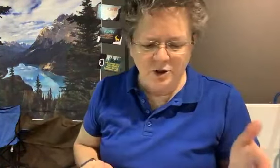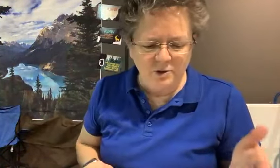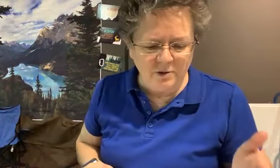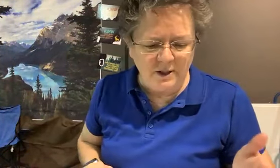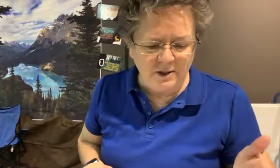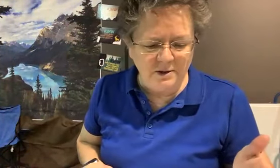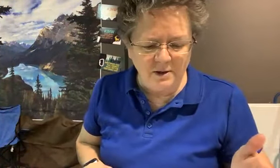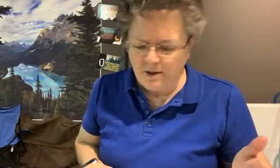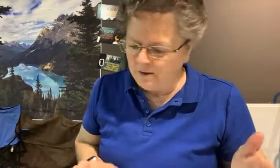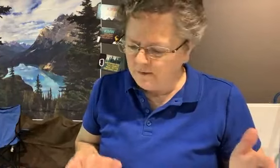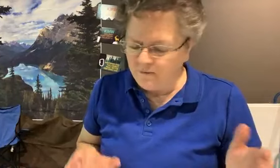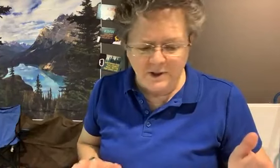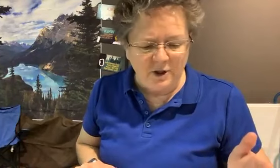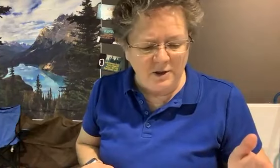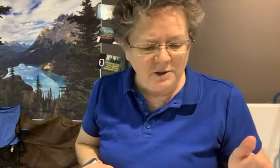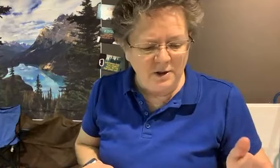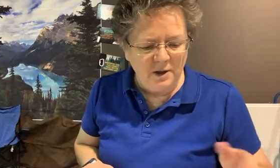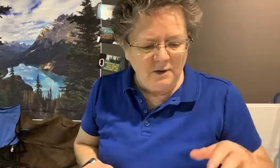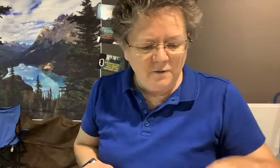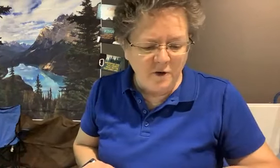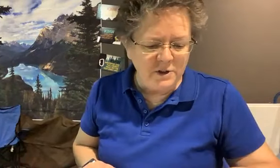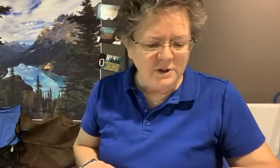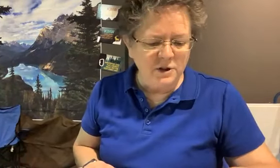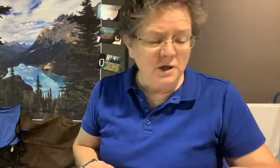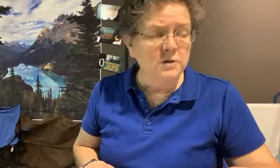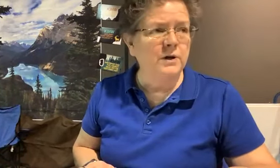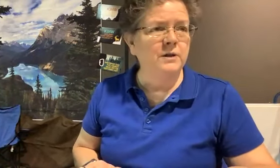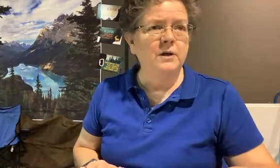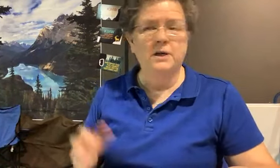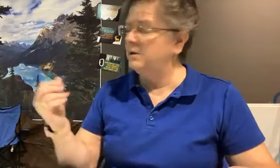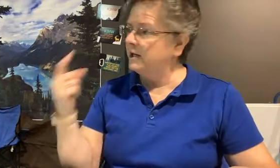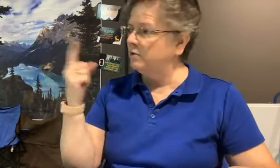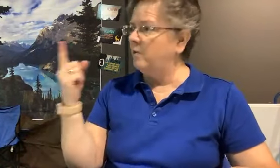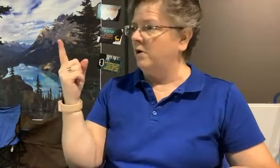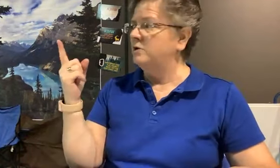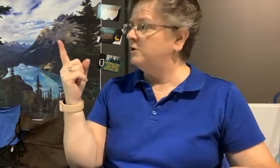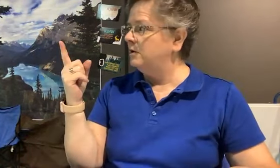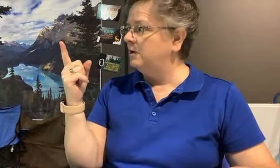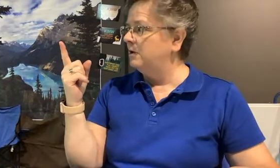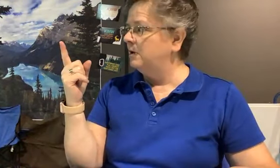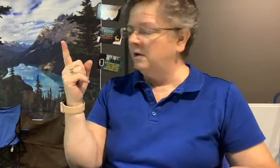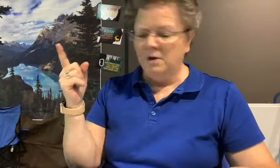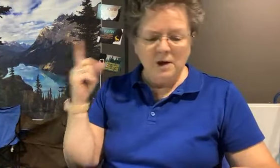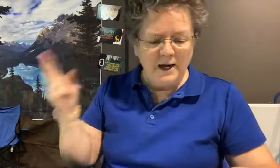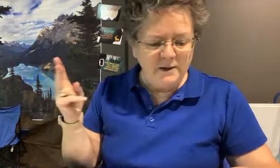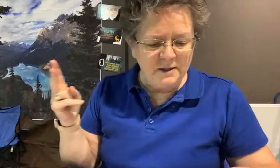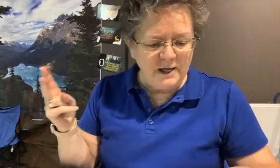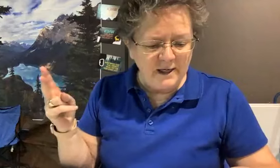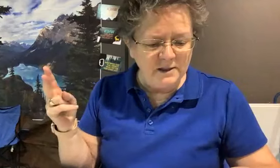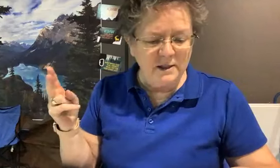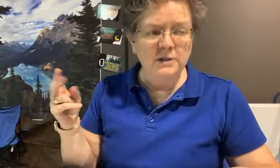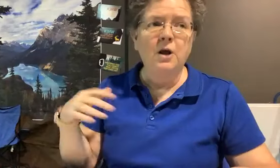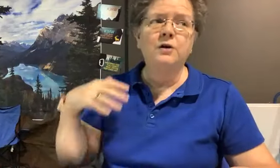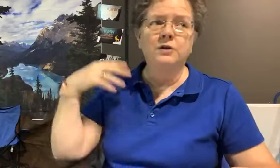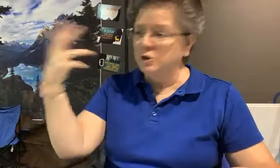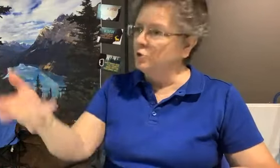to these visions. First, it starts with introductory words. And then next, it's the